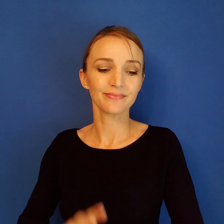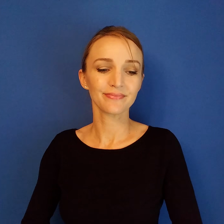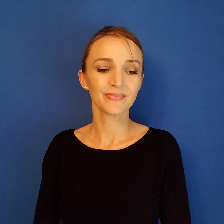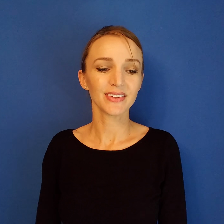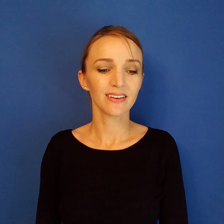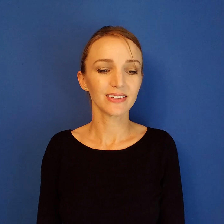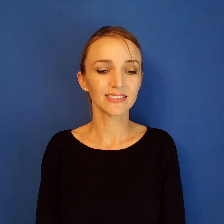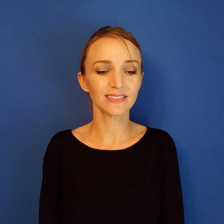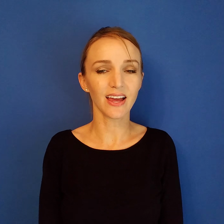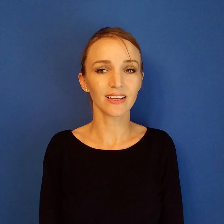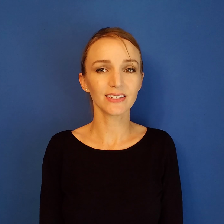Stuck.